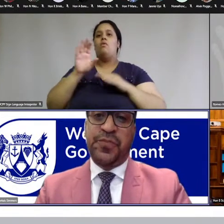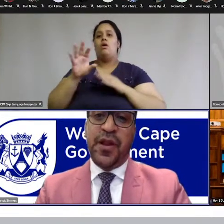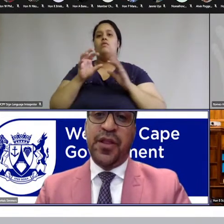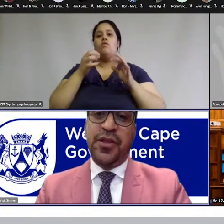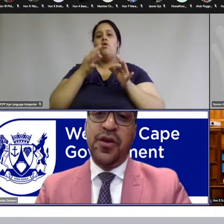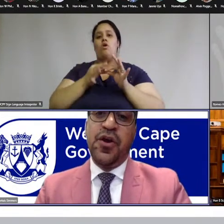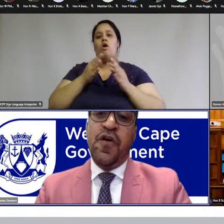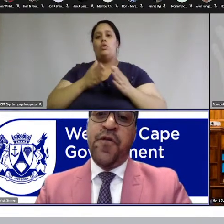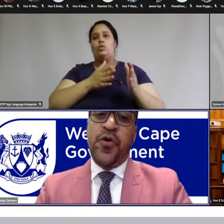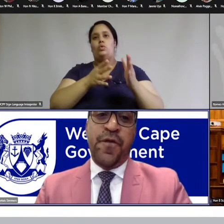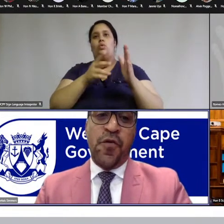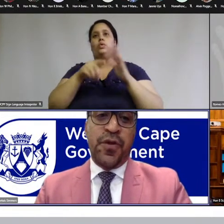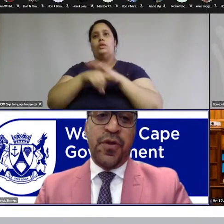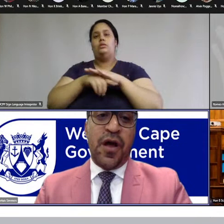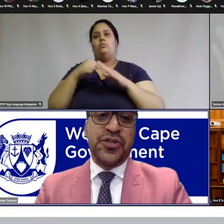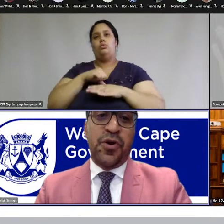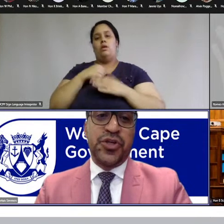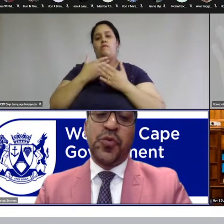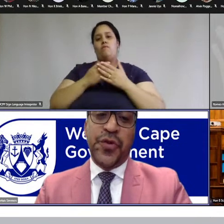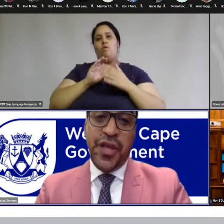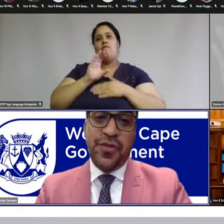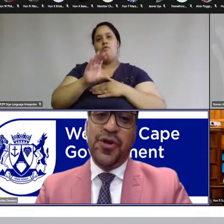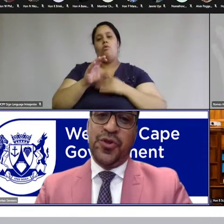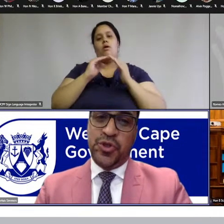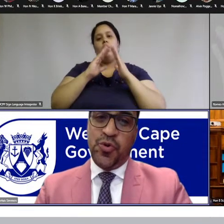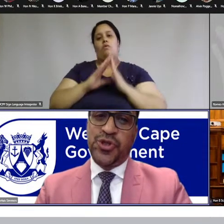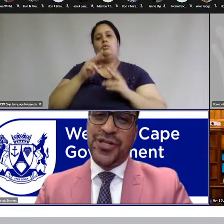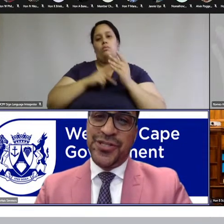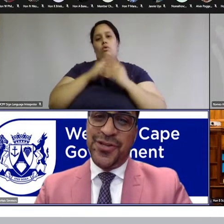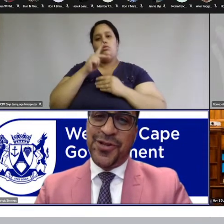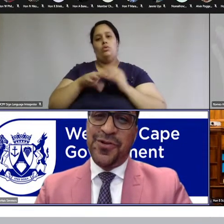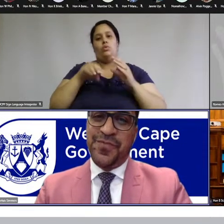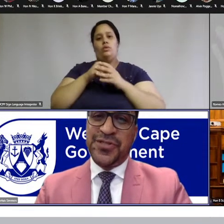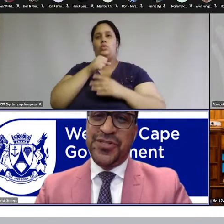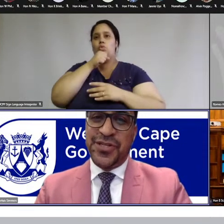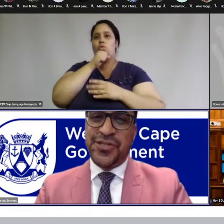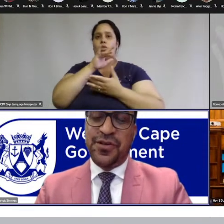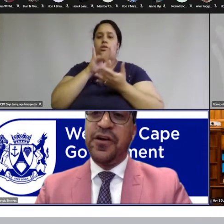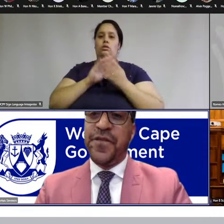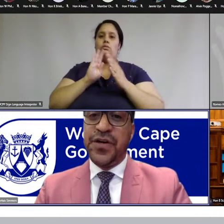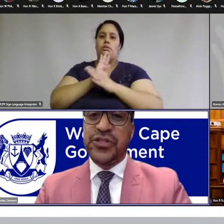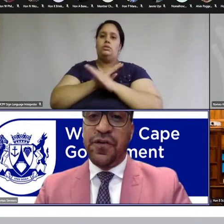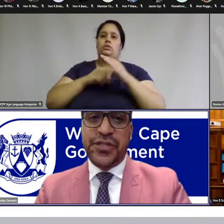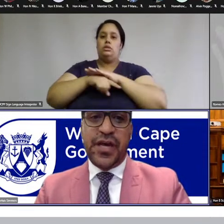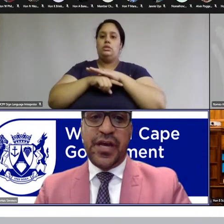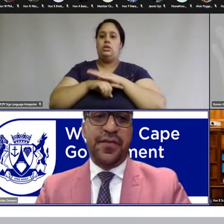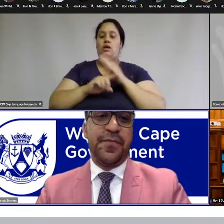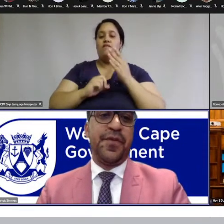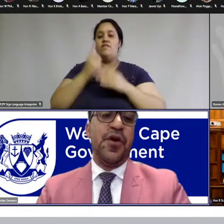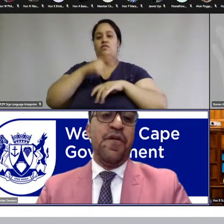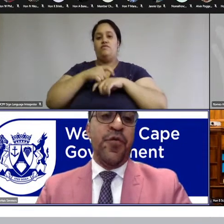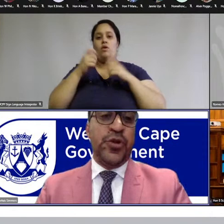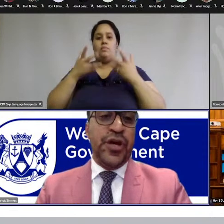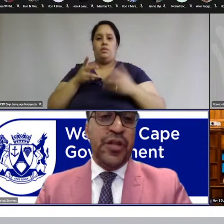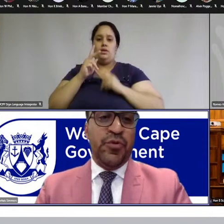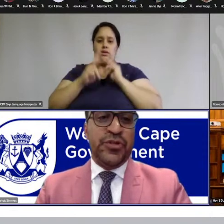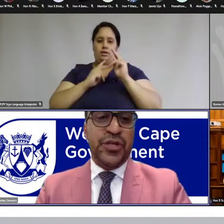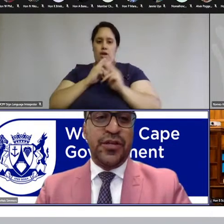District Municipality for an affordable housing project within the George Central Business District, a first of its kind.